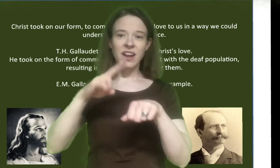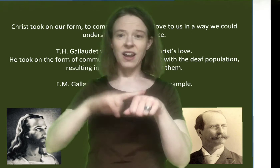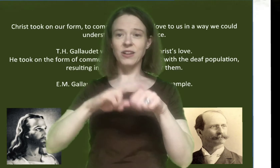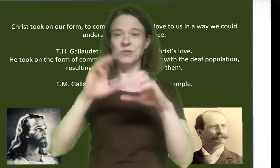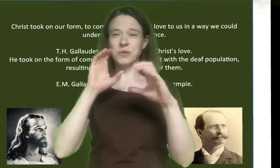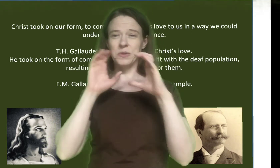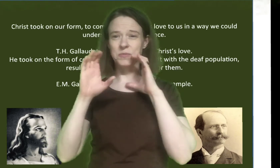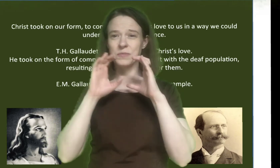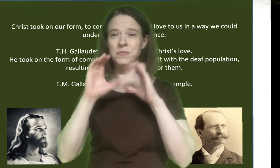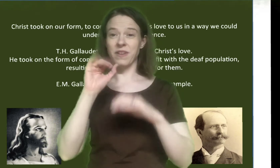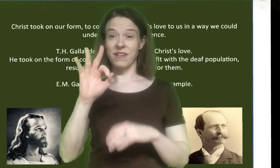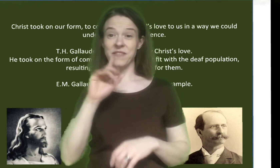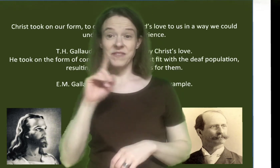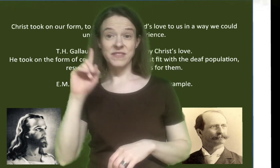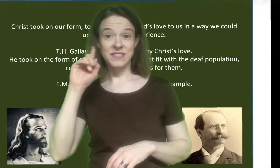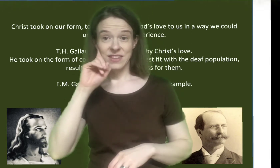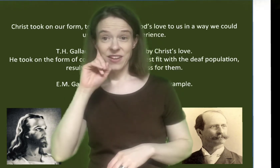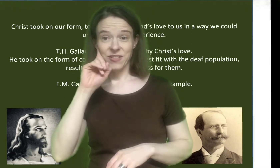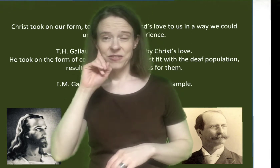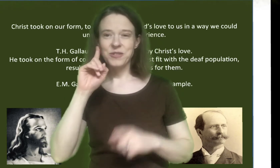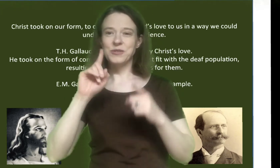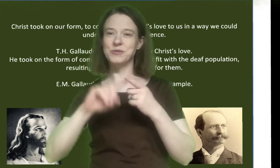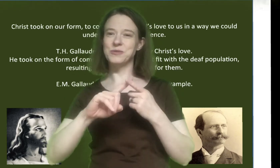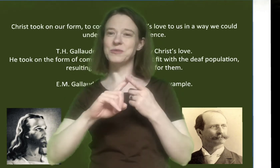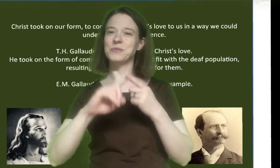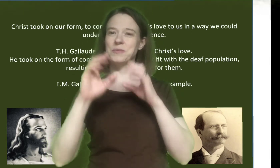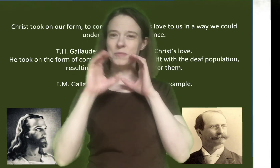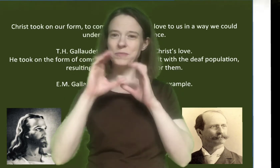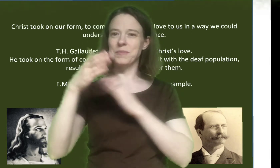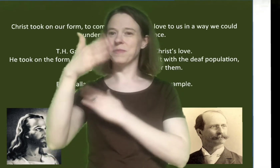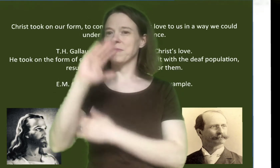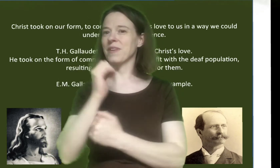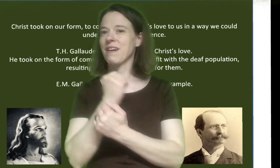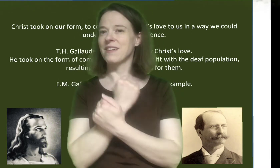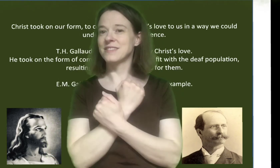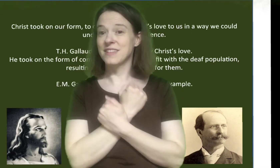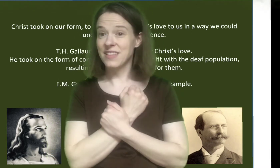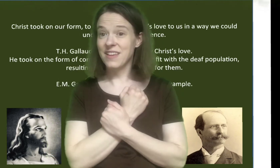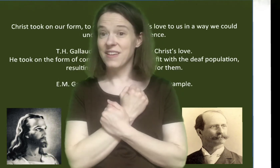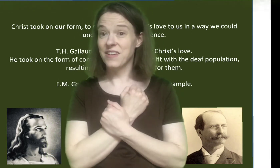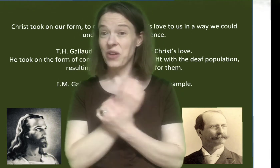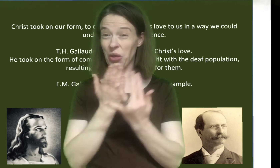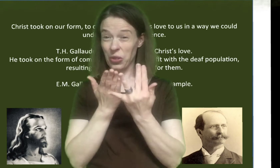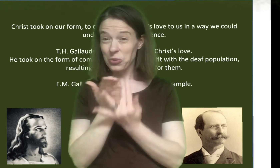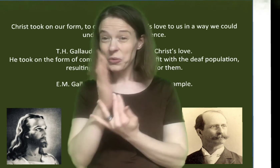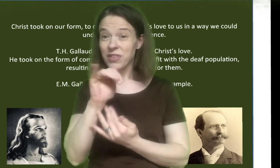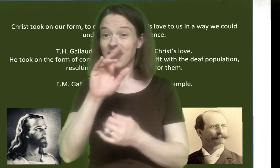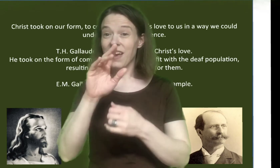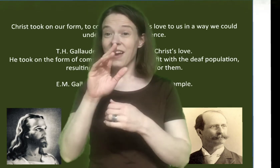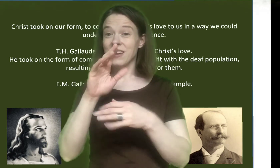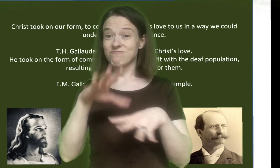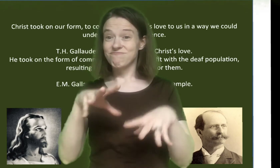Gallaudet took on the natural communication of the deaf to communicate God's love. And through